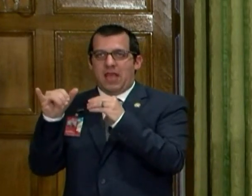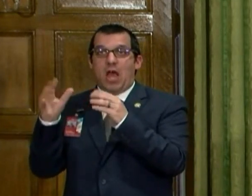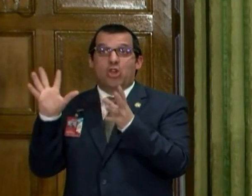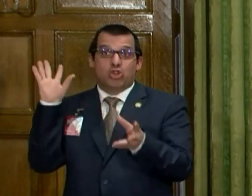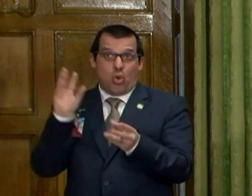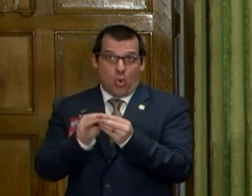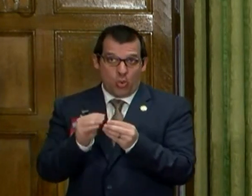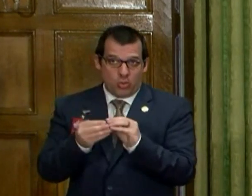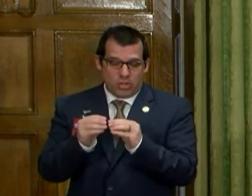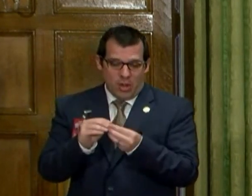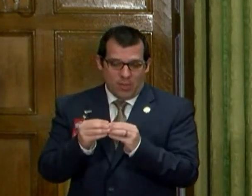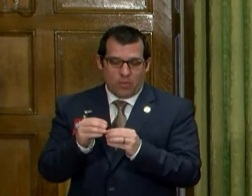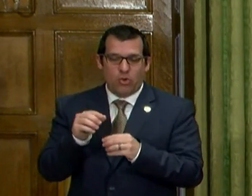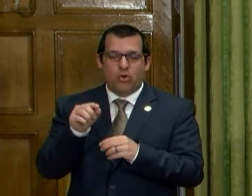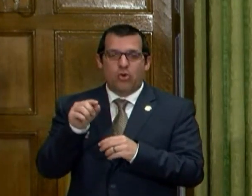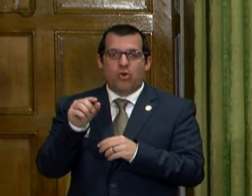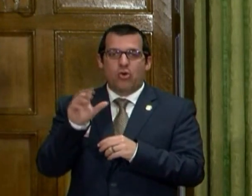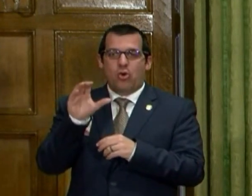the total of